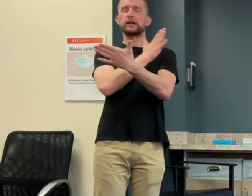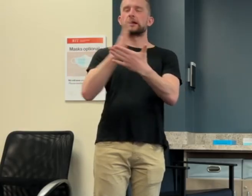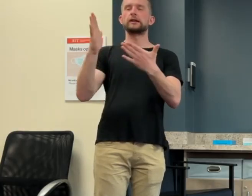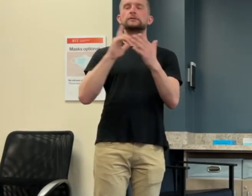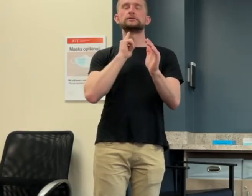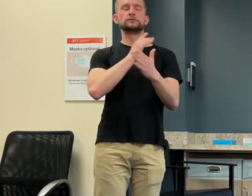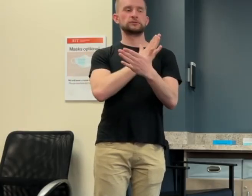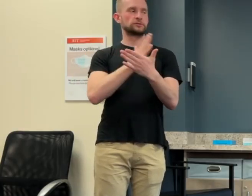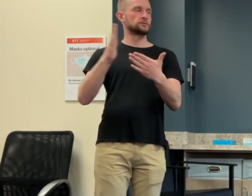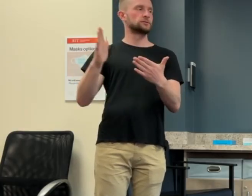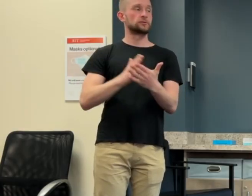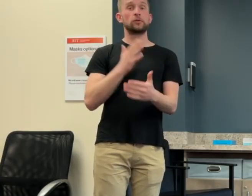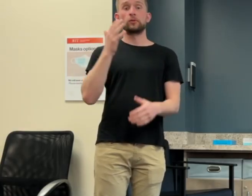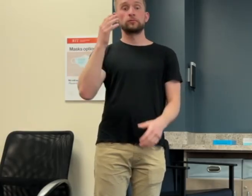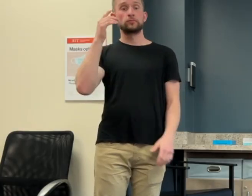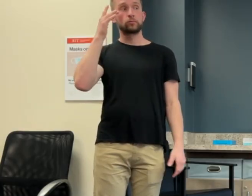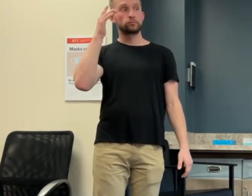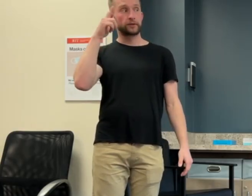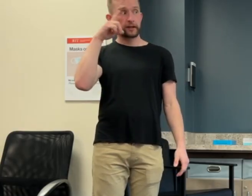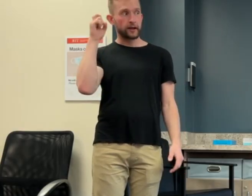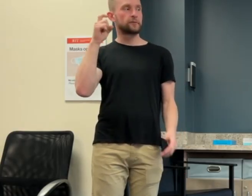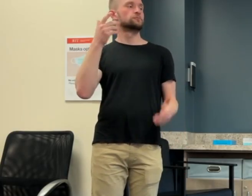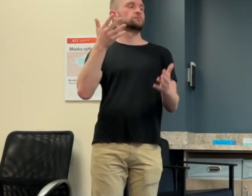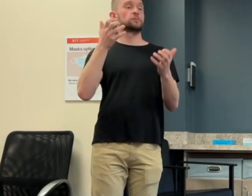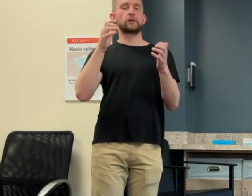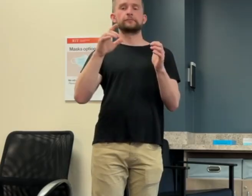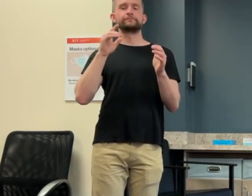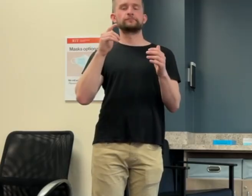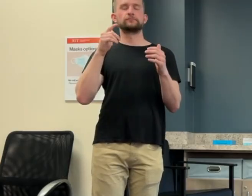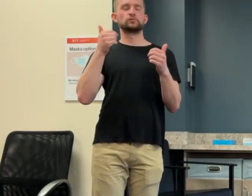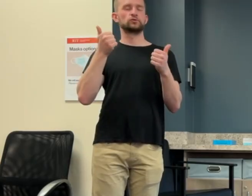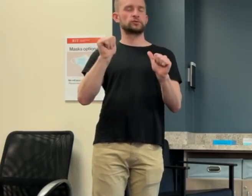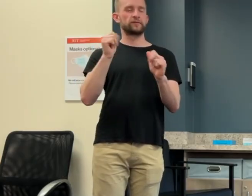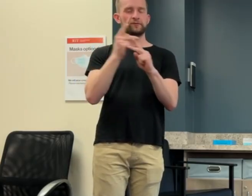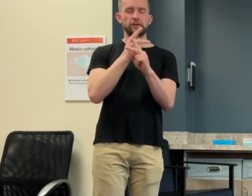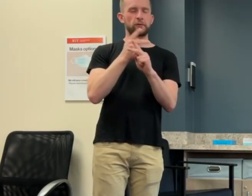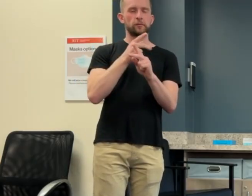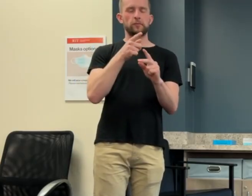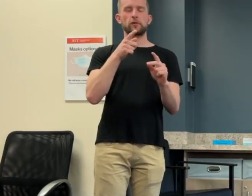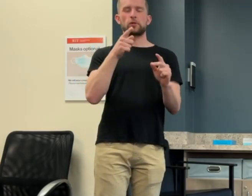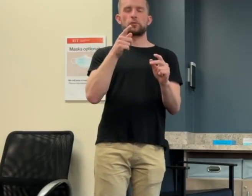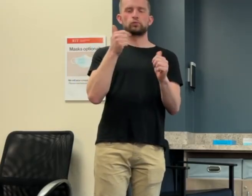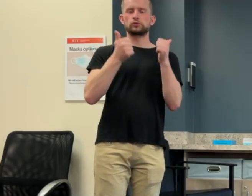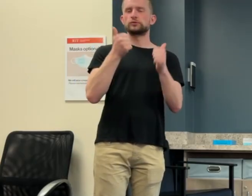lowest possible starting point for the frequency range, so they have the best chance of having